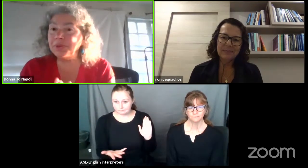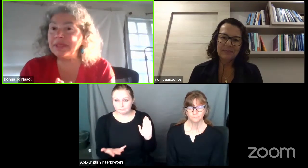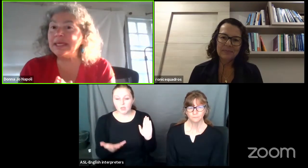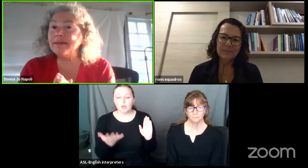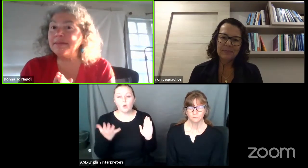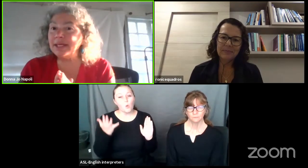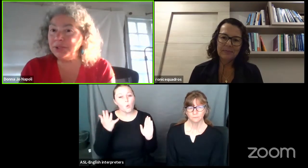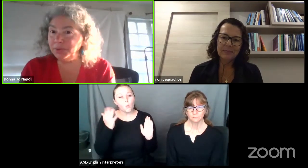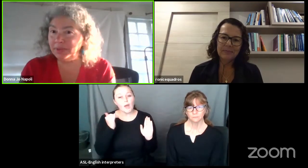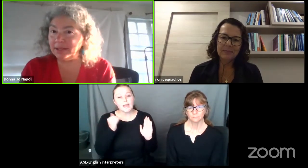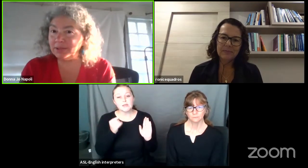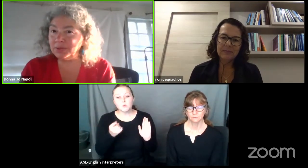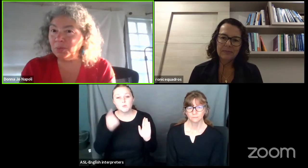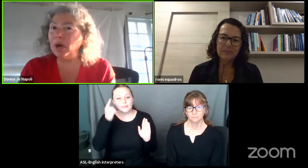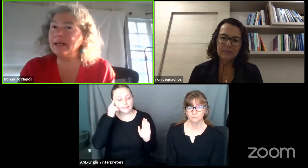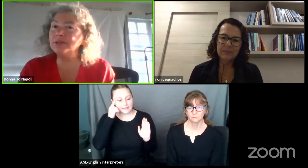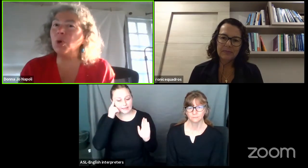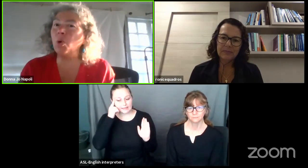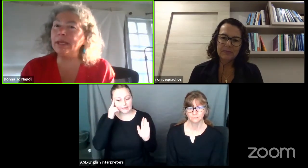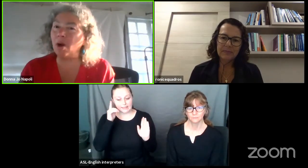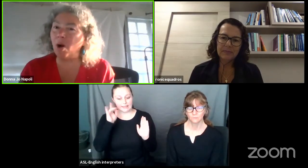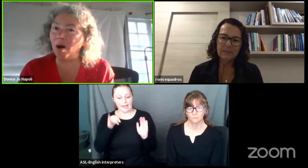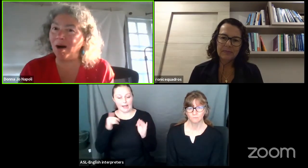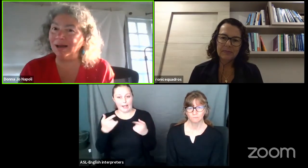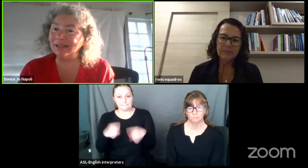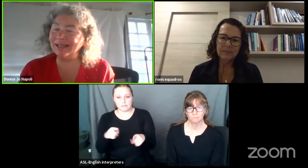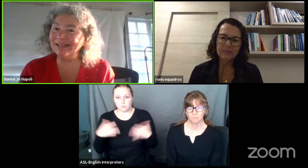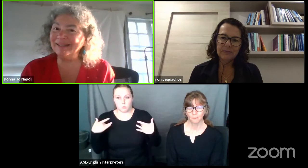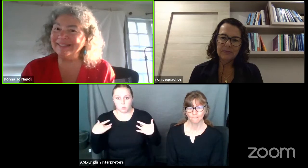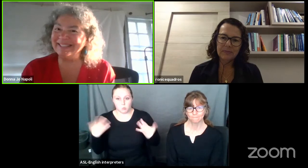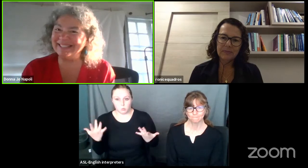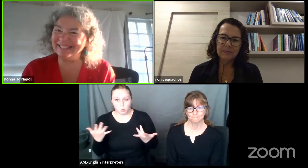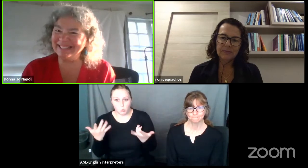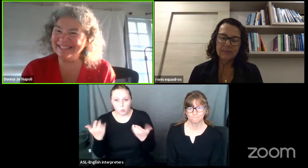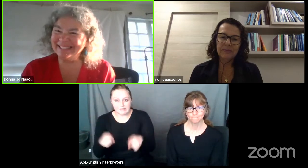Why do you think they do this? What is going on?